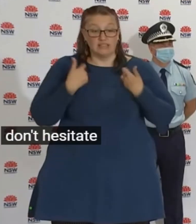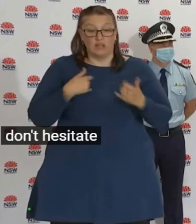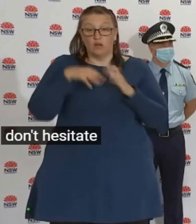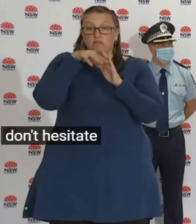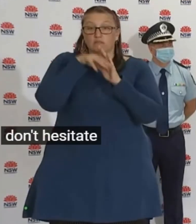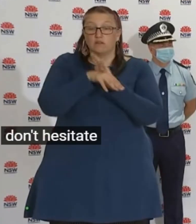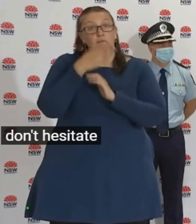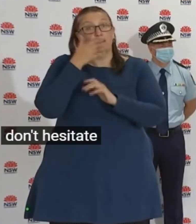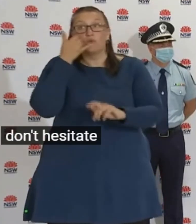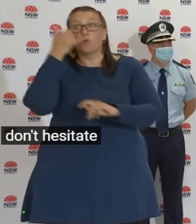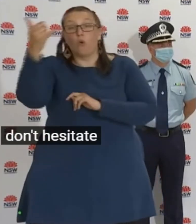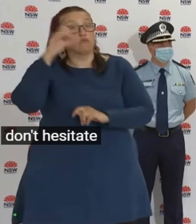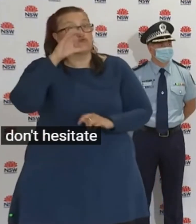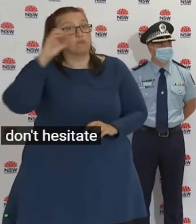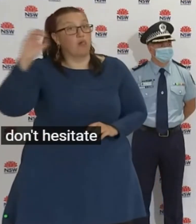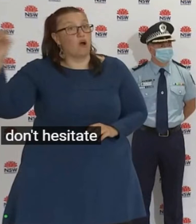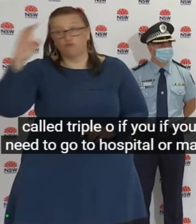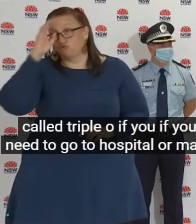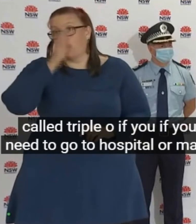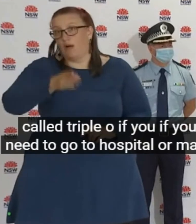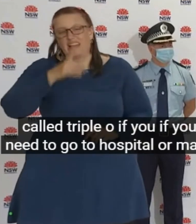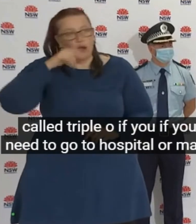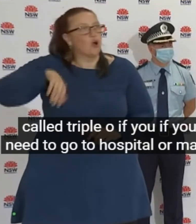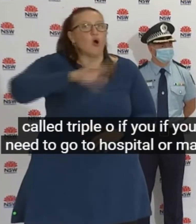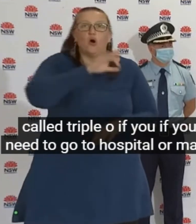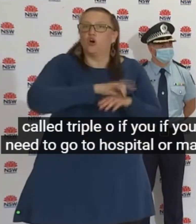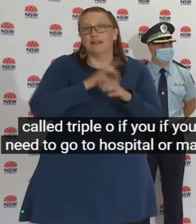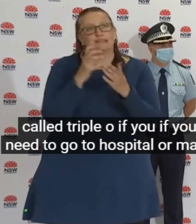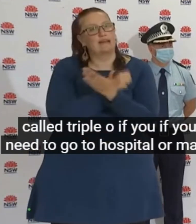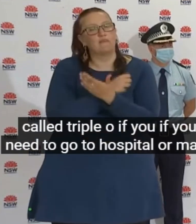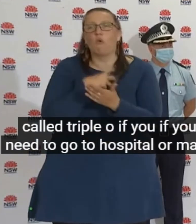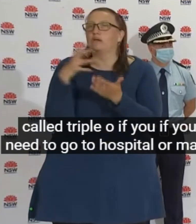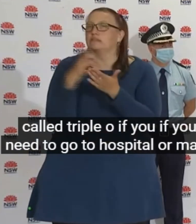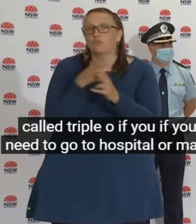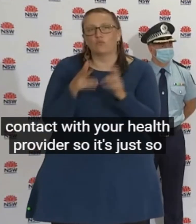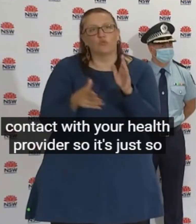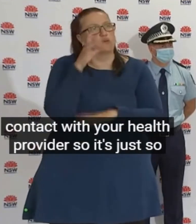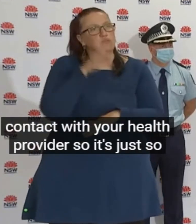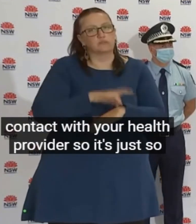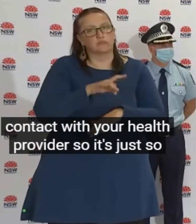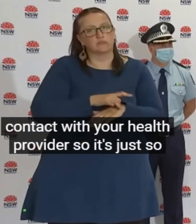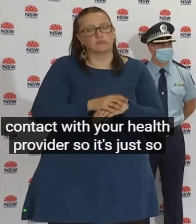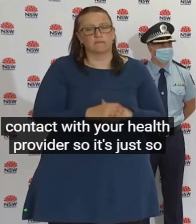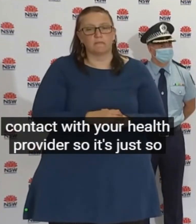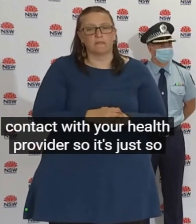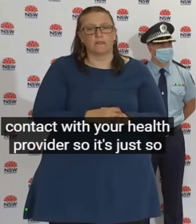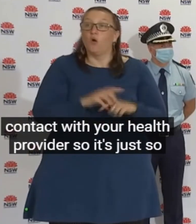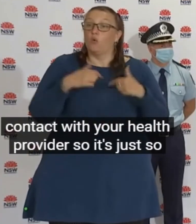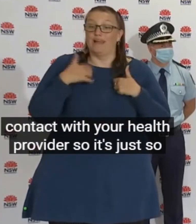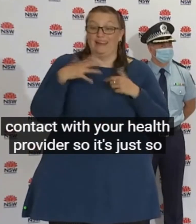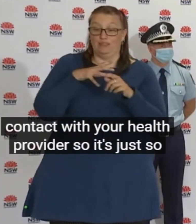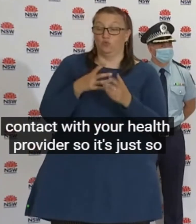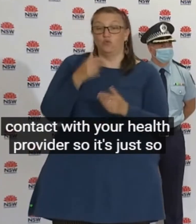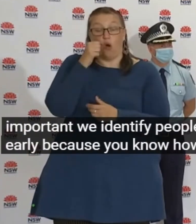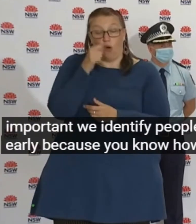hospital, or make contact with your health provider. So it's just so important we identify people early, because we know how quickly this disease can spread